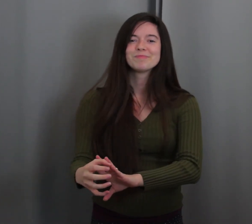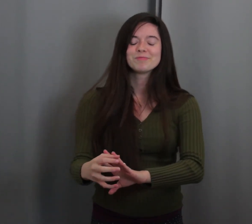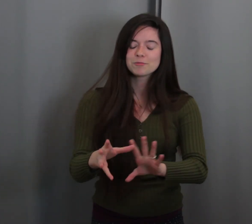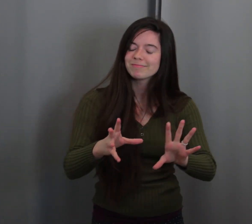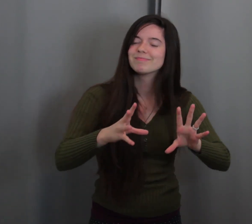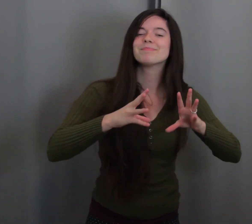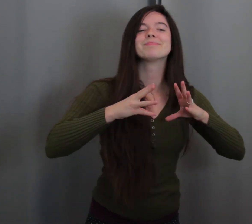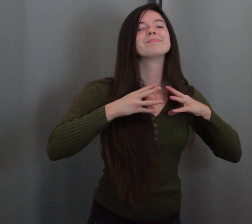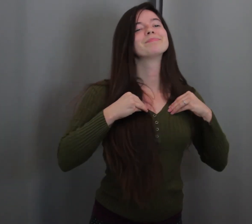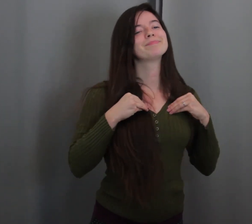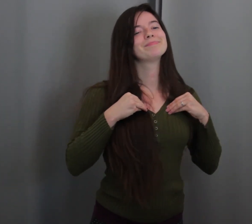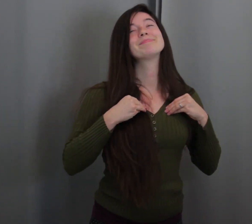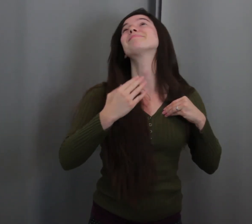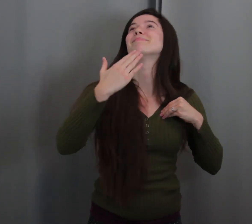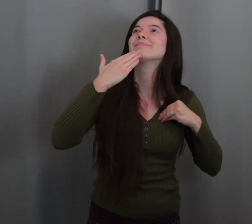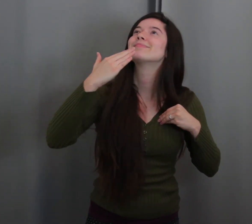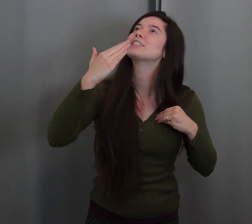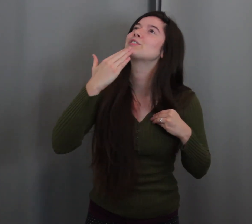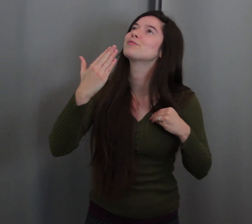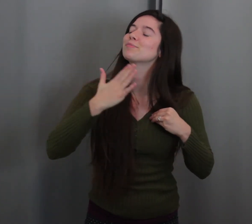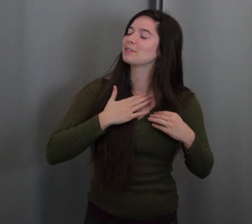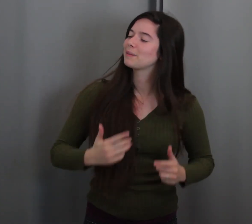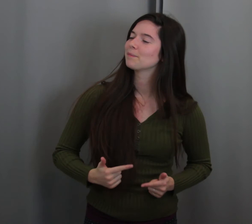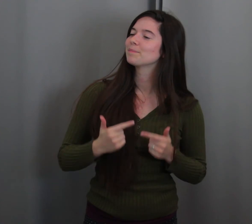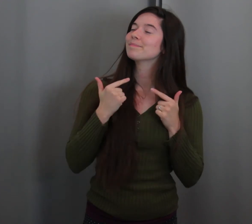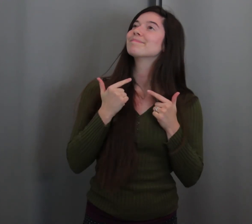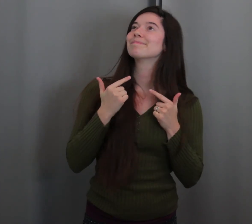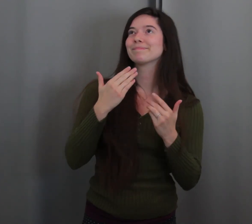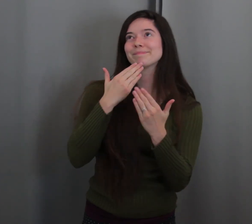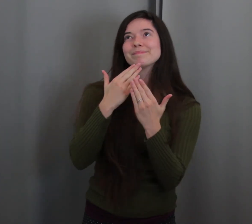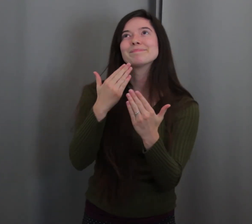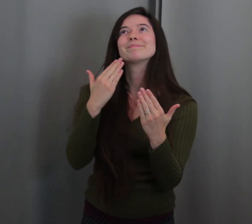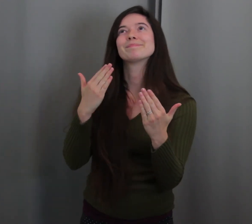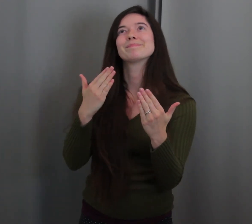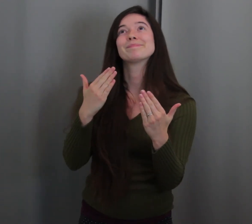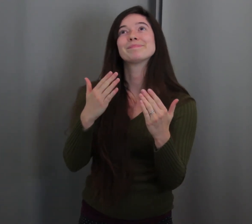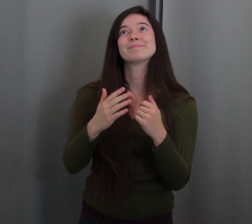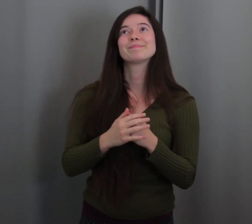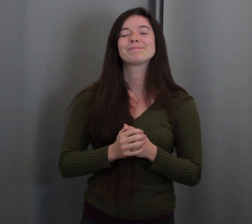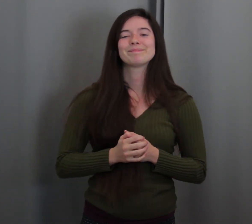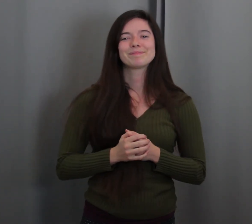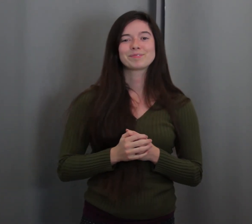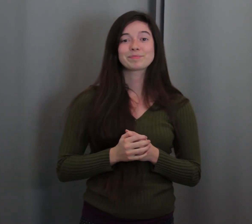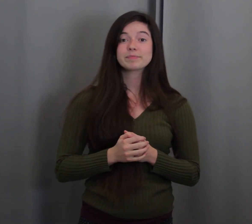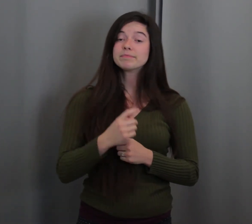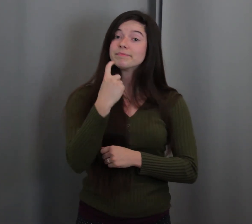Recently, I was visiting a friend who has a greenhouse.